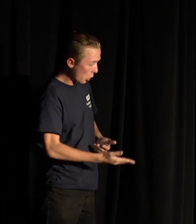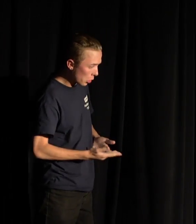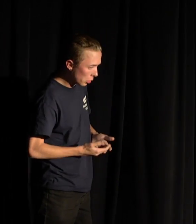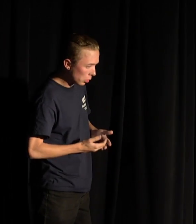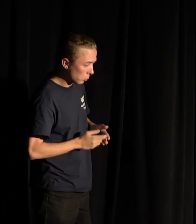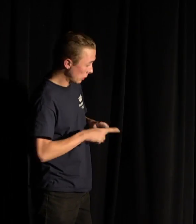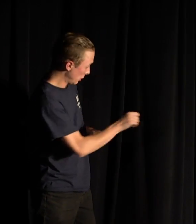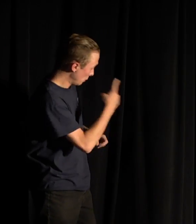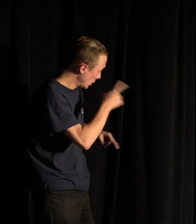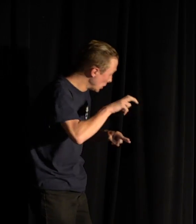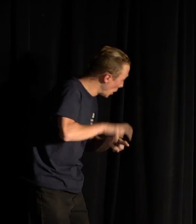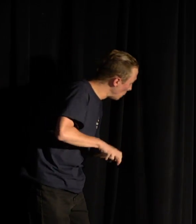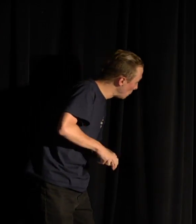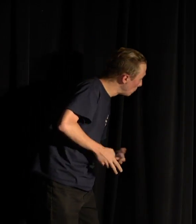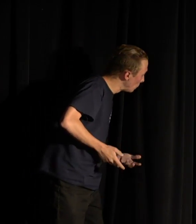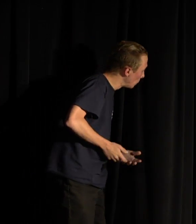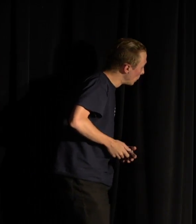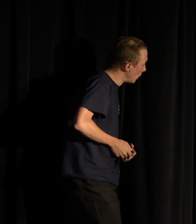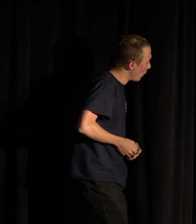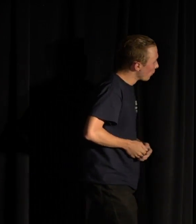I'm doing well. You want to take a seat?